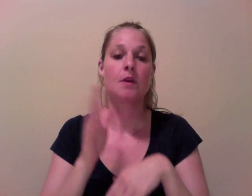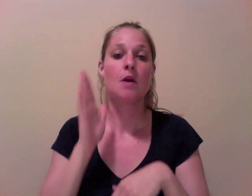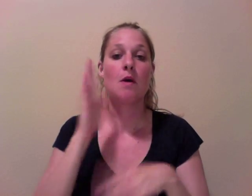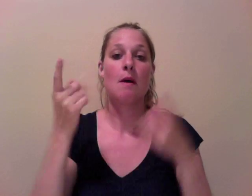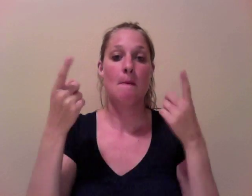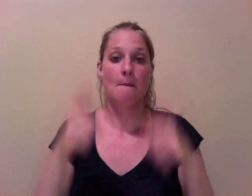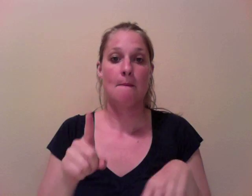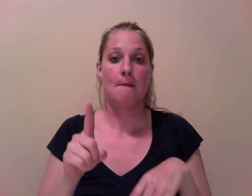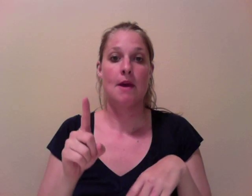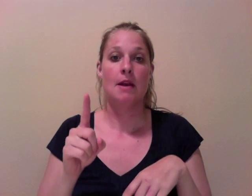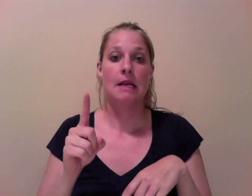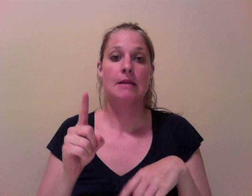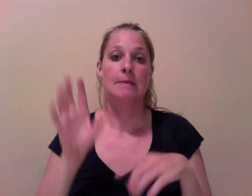pet signs.